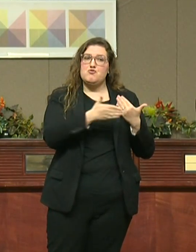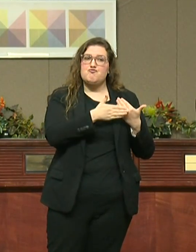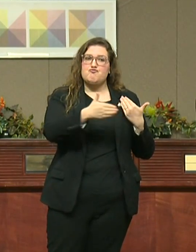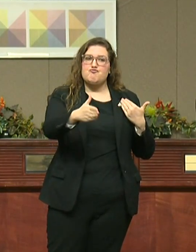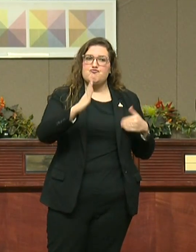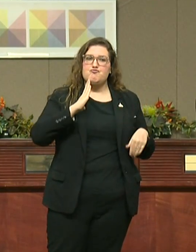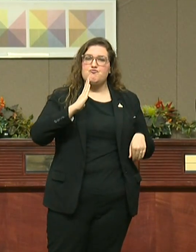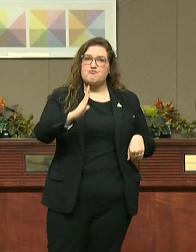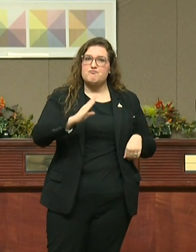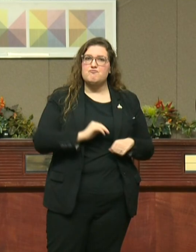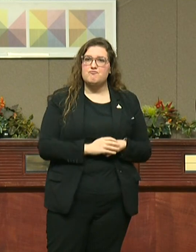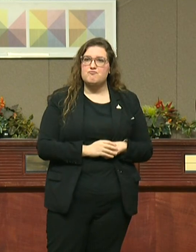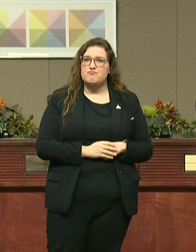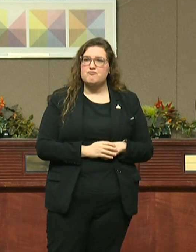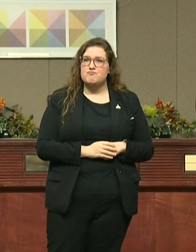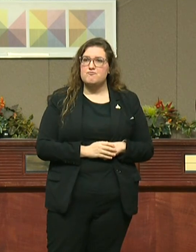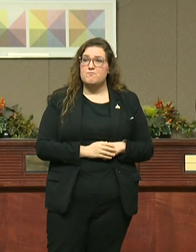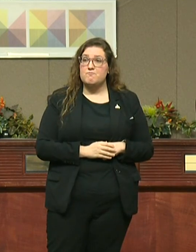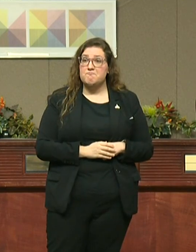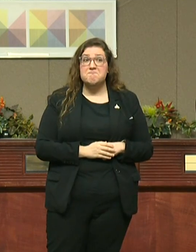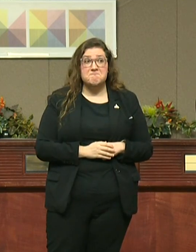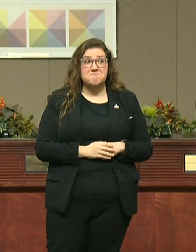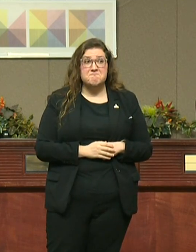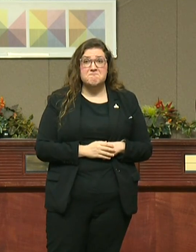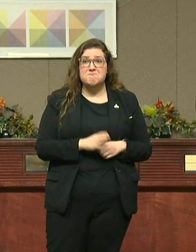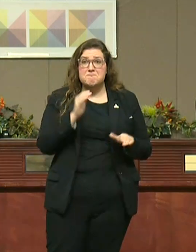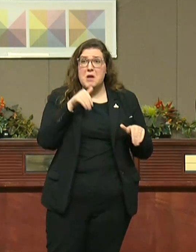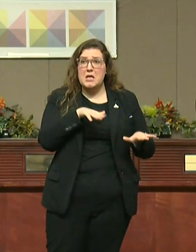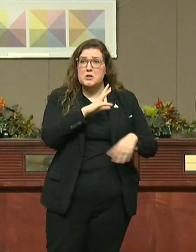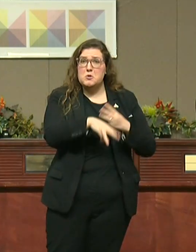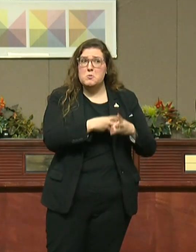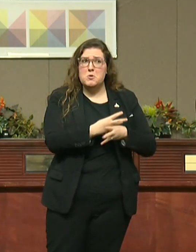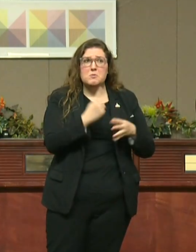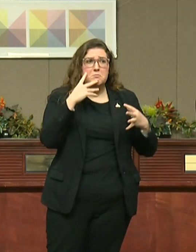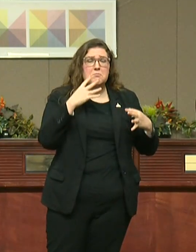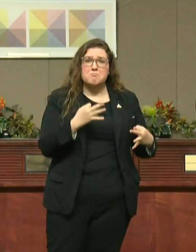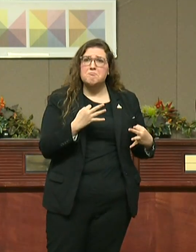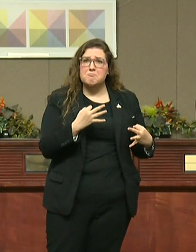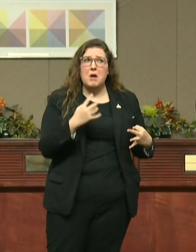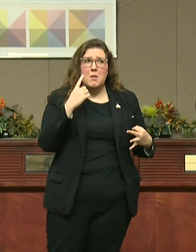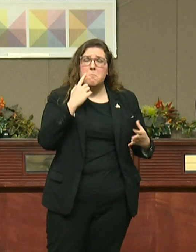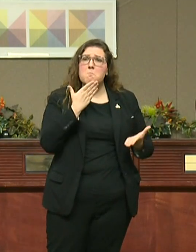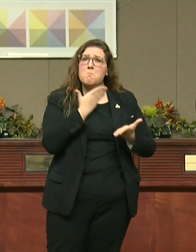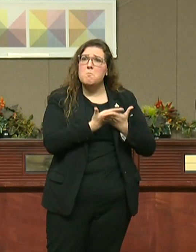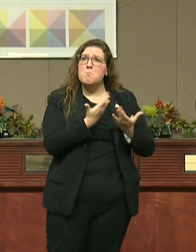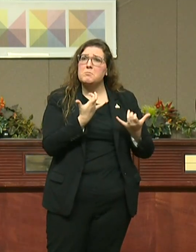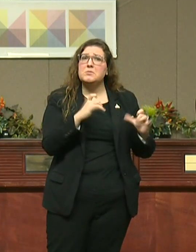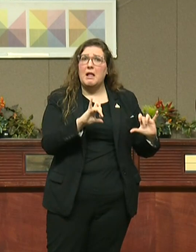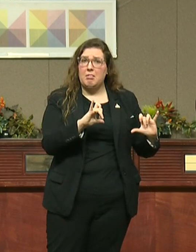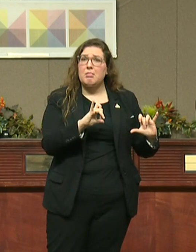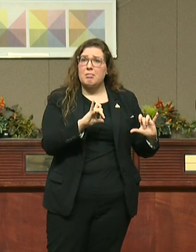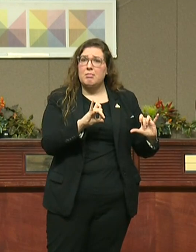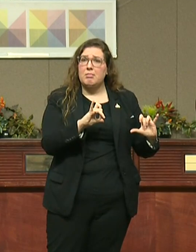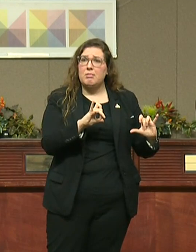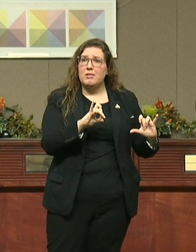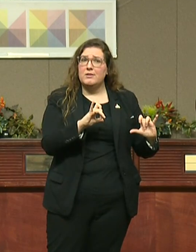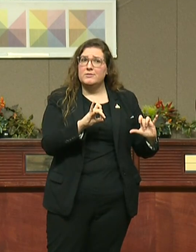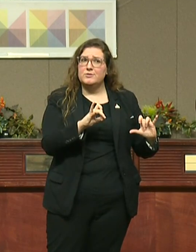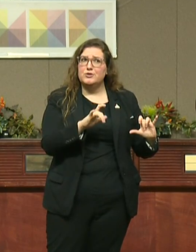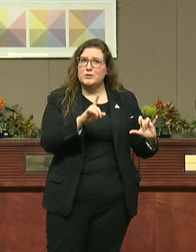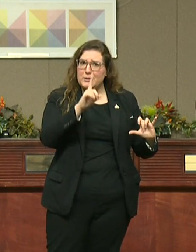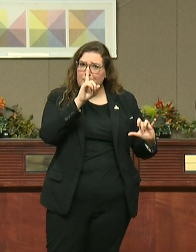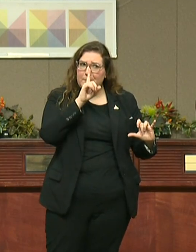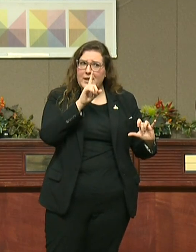that that is a good decision at this point if we continue to do it in